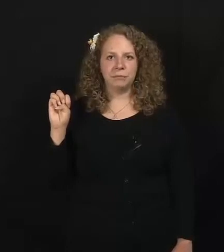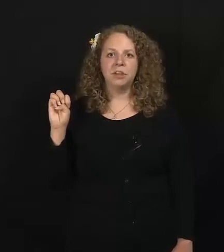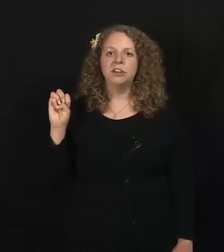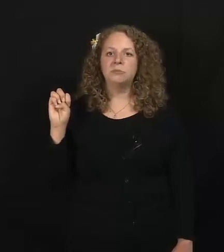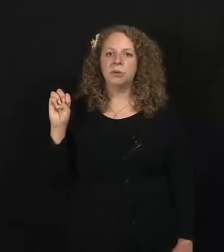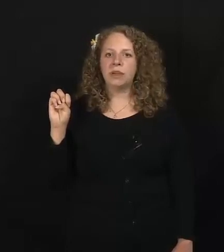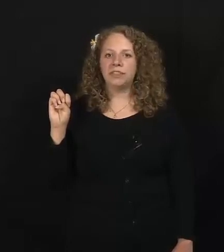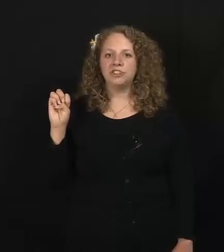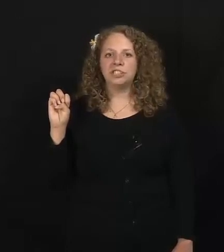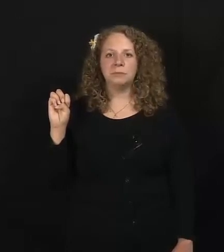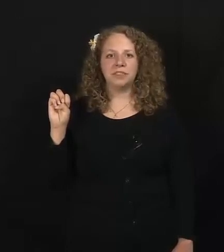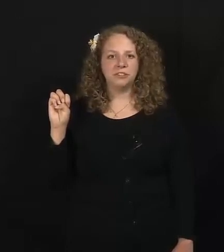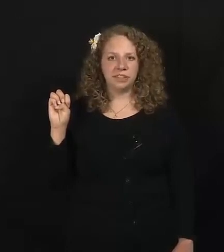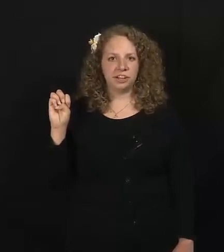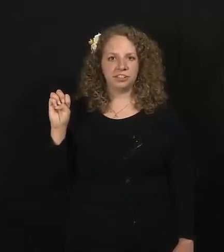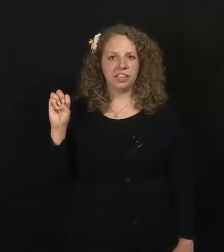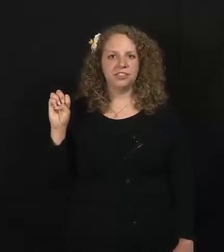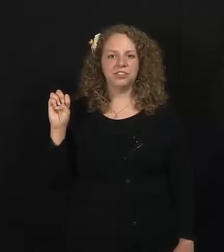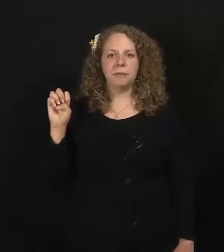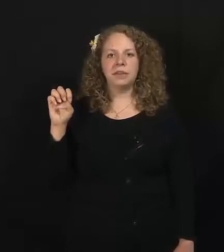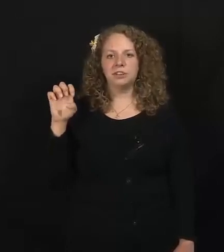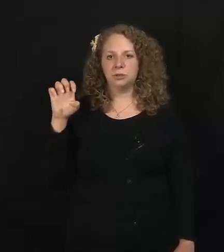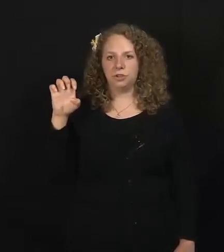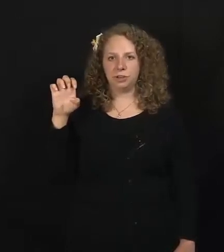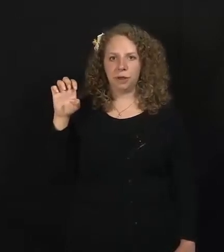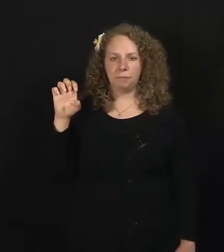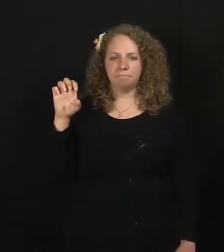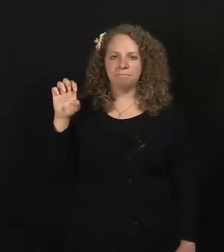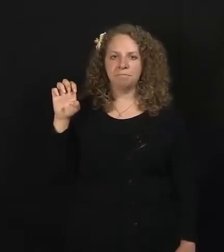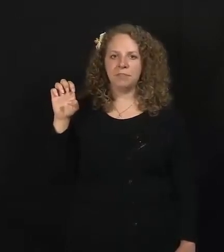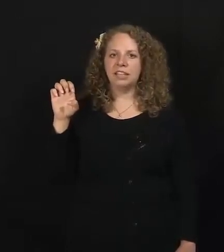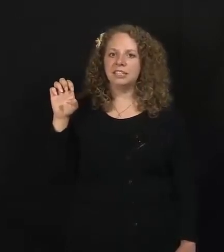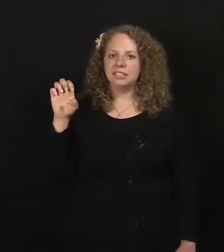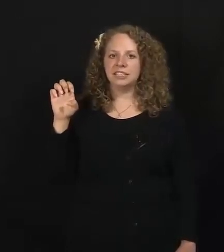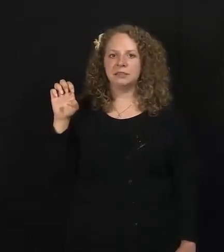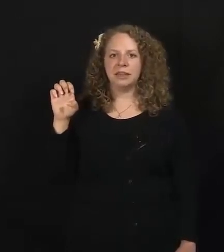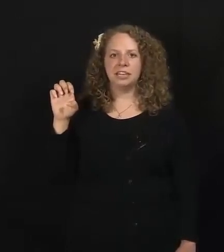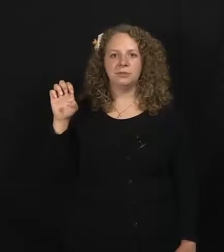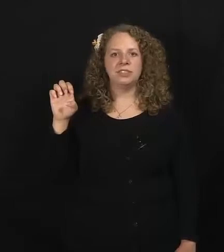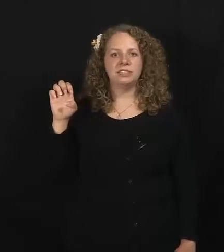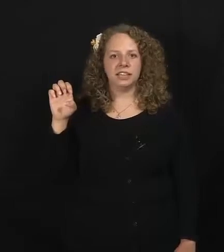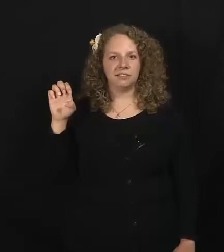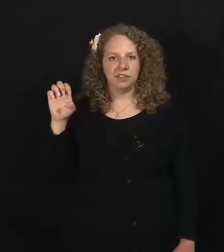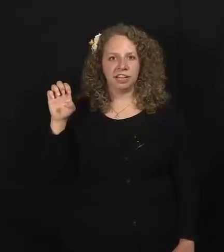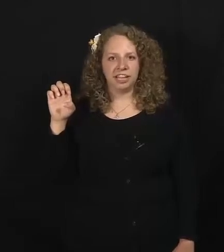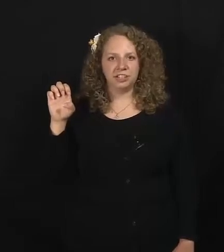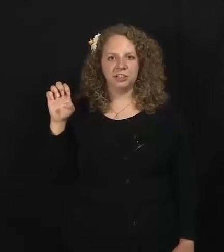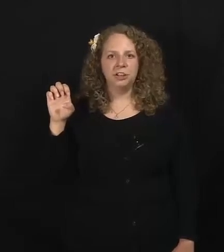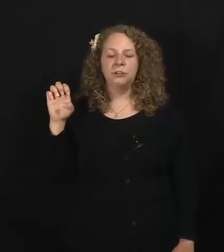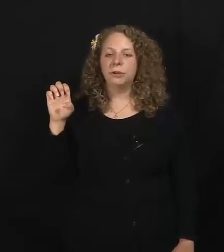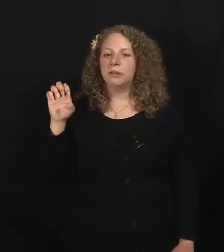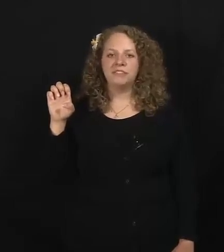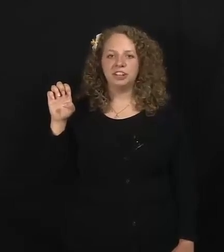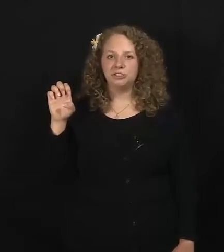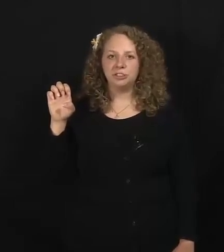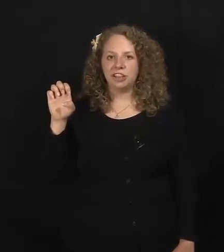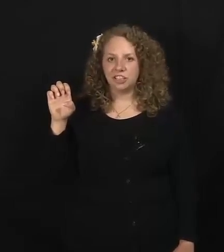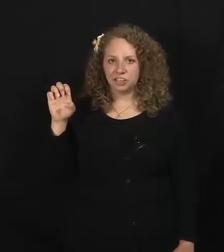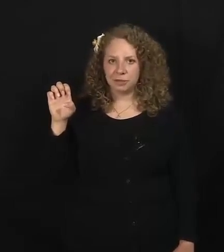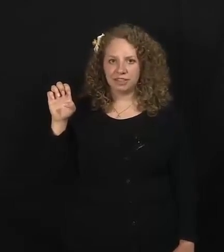thumb, but rather just bend their fingers and their thumb in toward their palm. I tend to sign my E with this second variation, where my fingers do not touch my